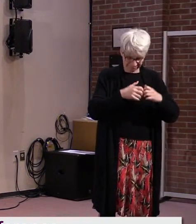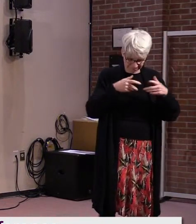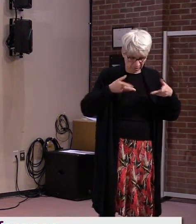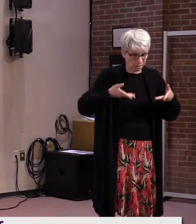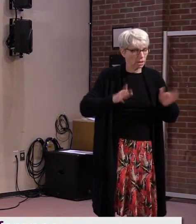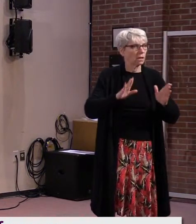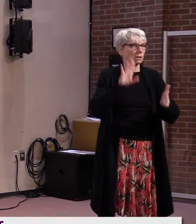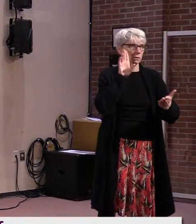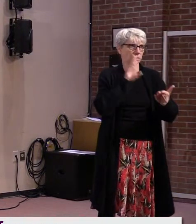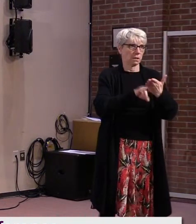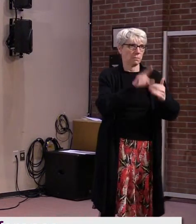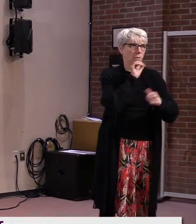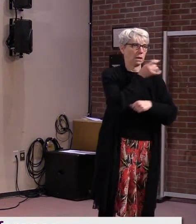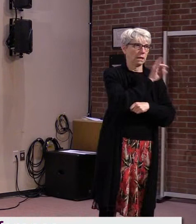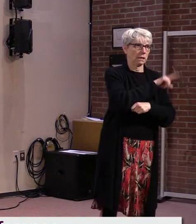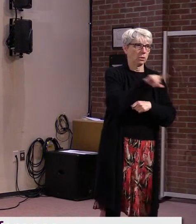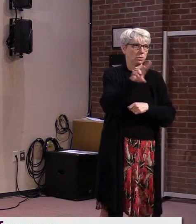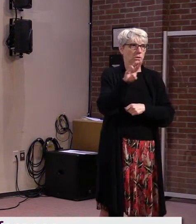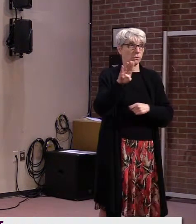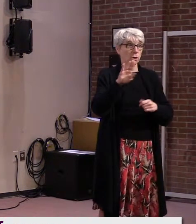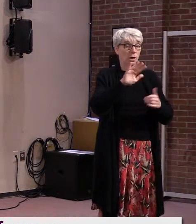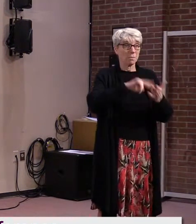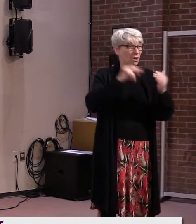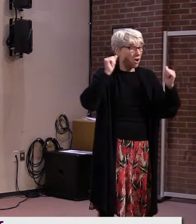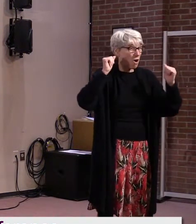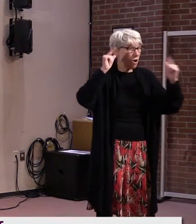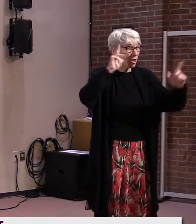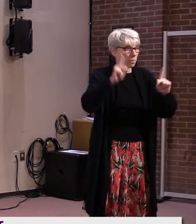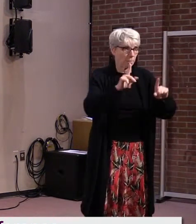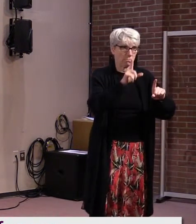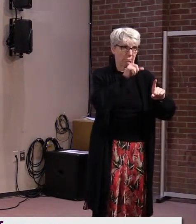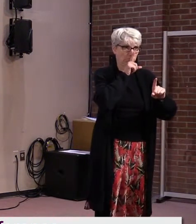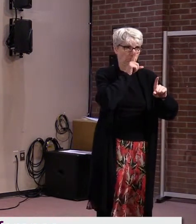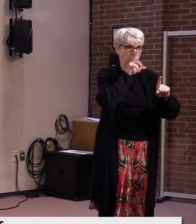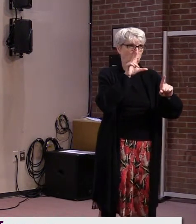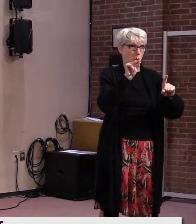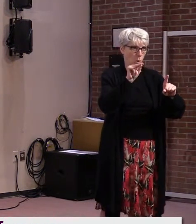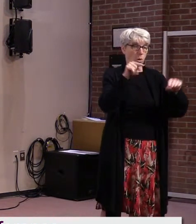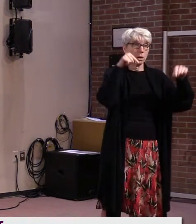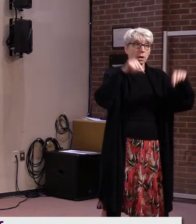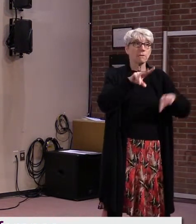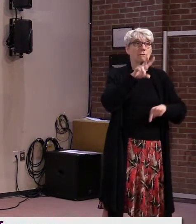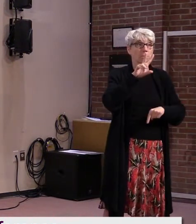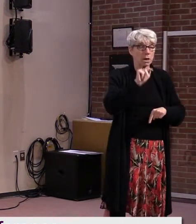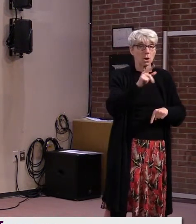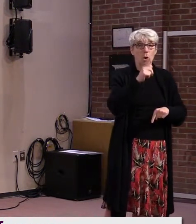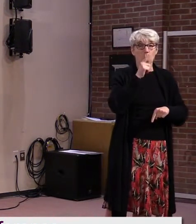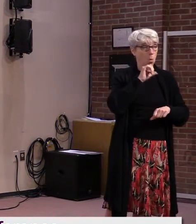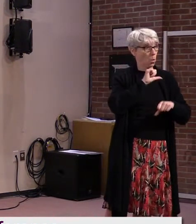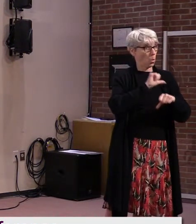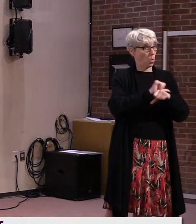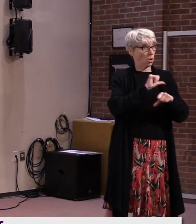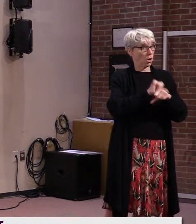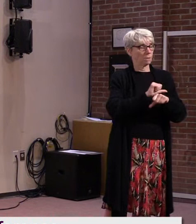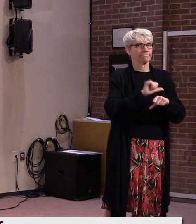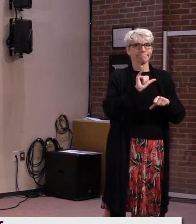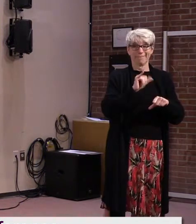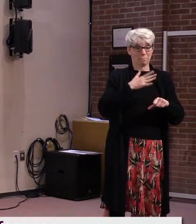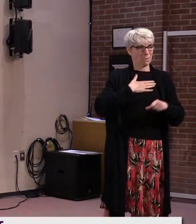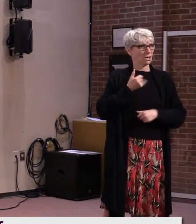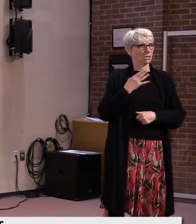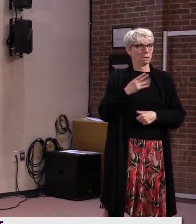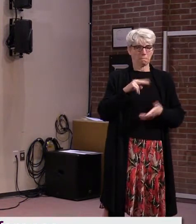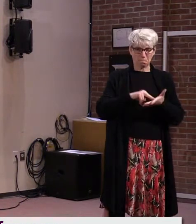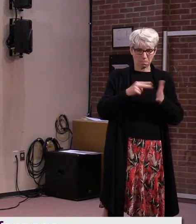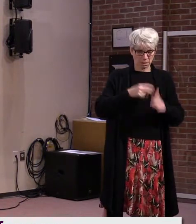not an all-inclusive list. In Vermont, anyone in a profession that puts them at higher